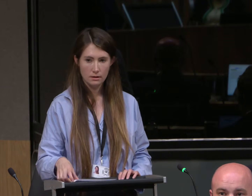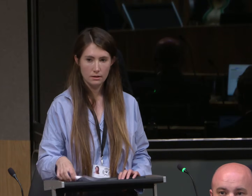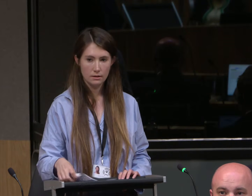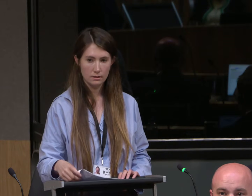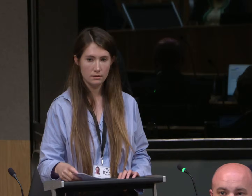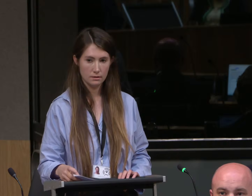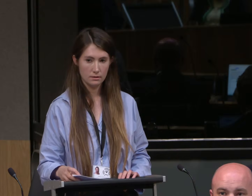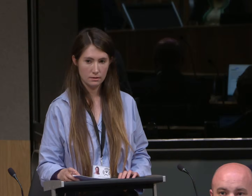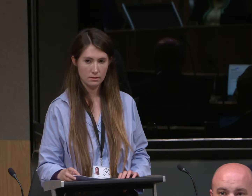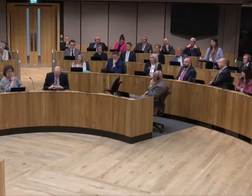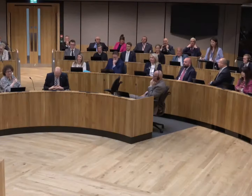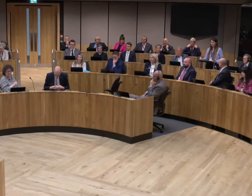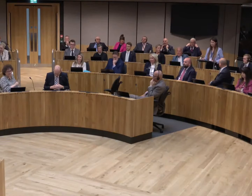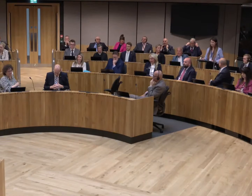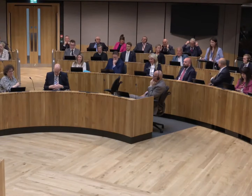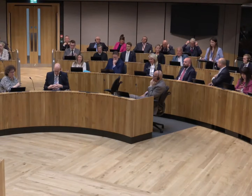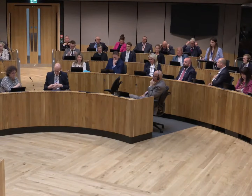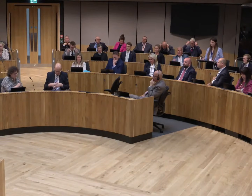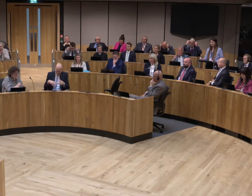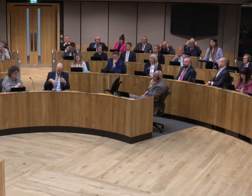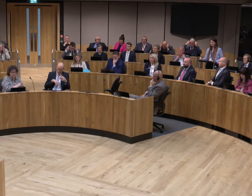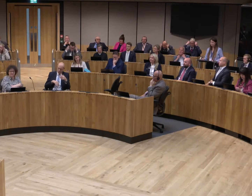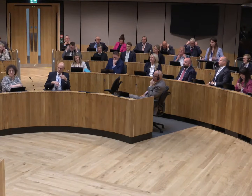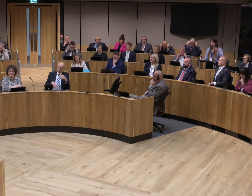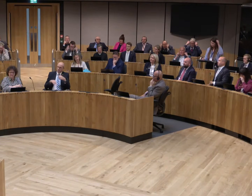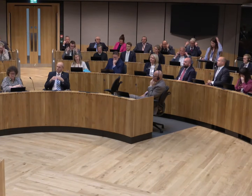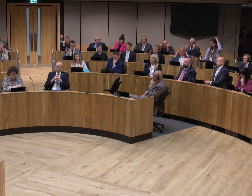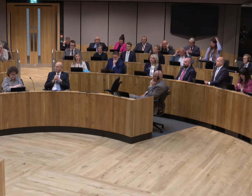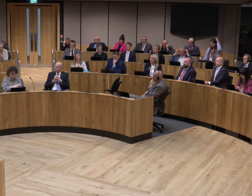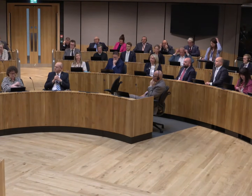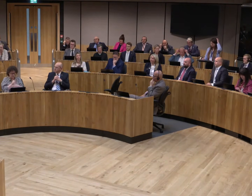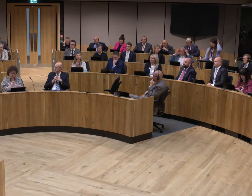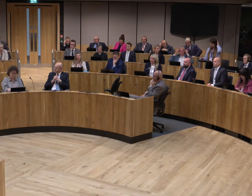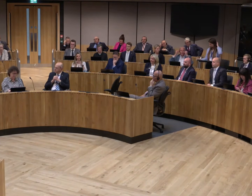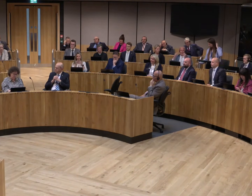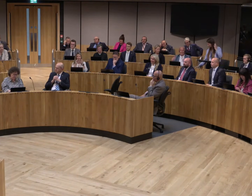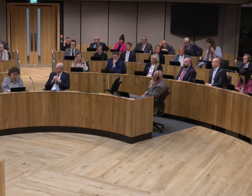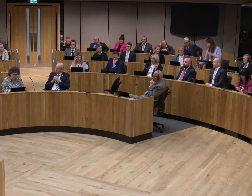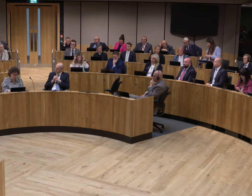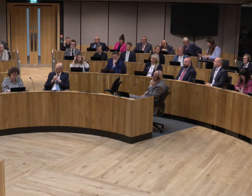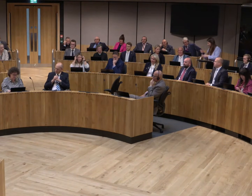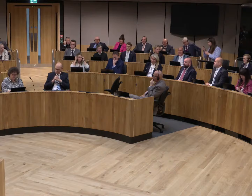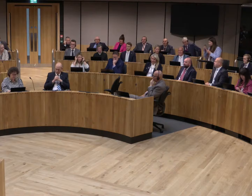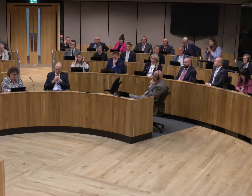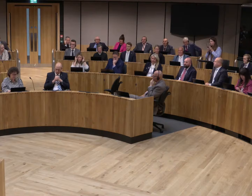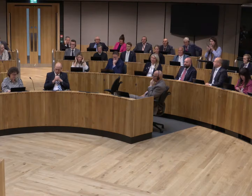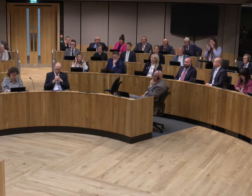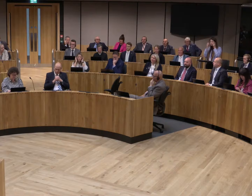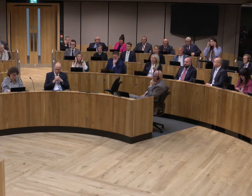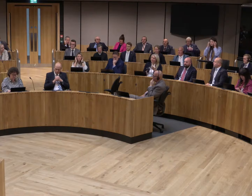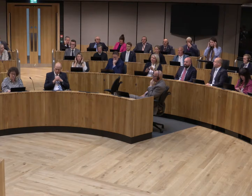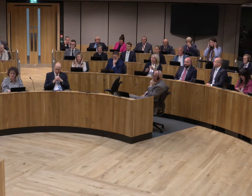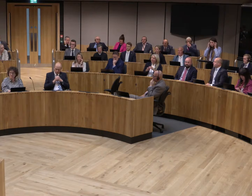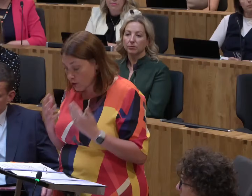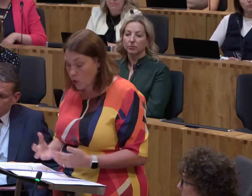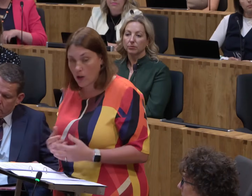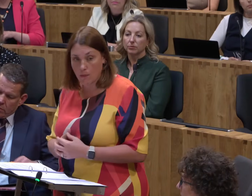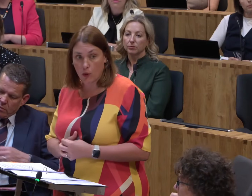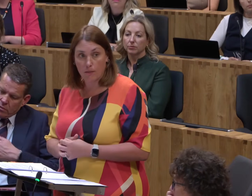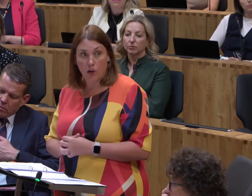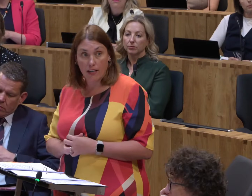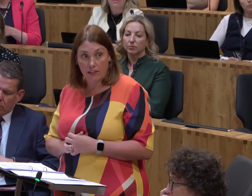Diolch am y cwestiwn hwnnw. Thank you for that question. I hope that you will have heard the First Minister's response